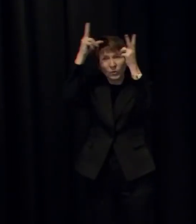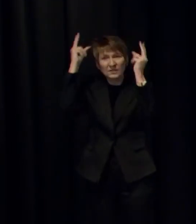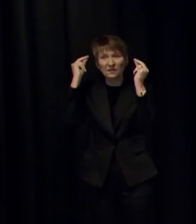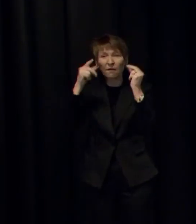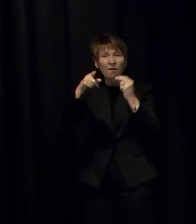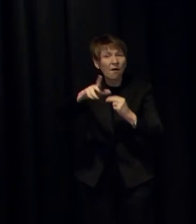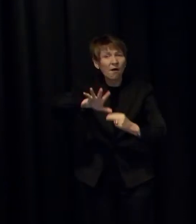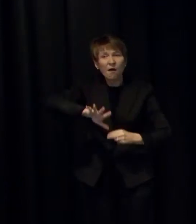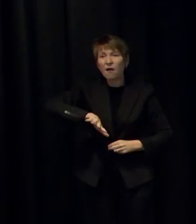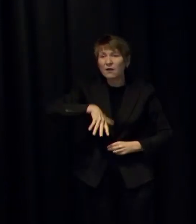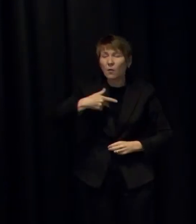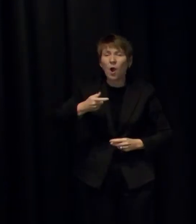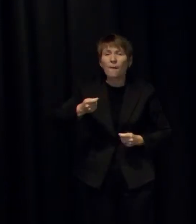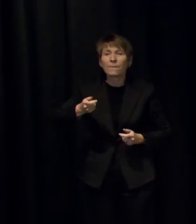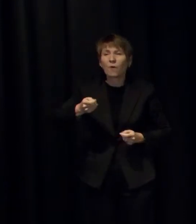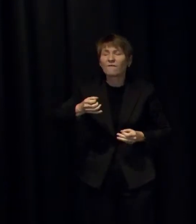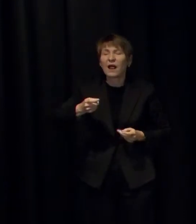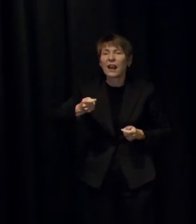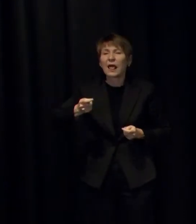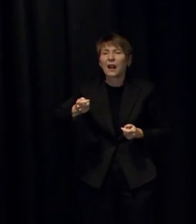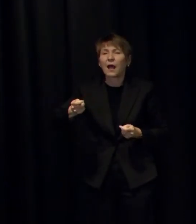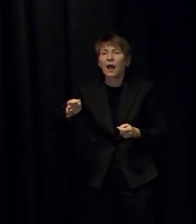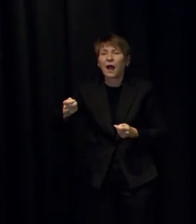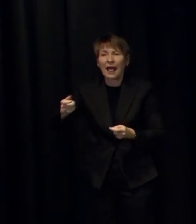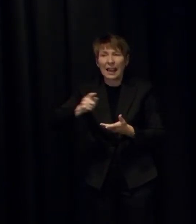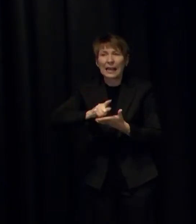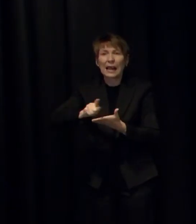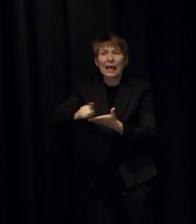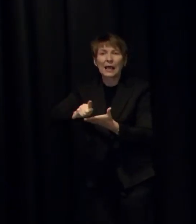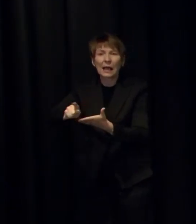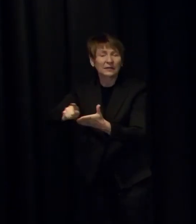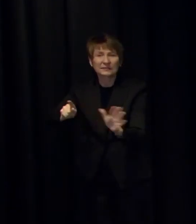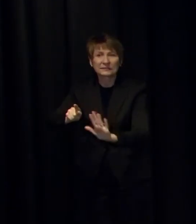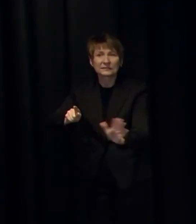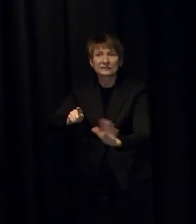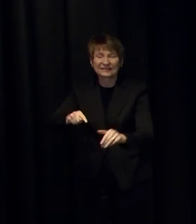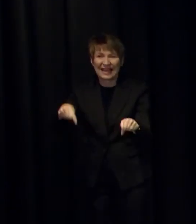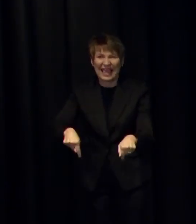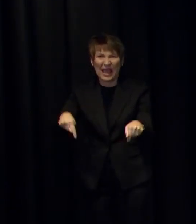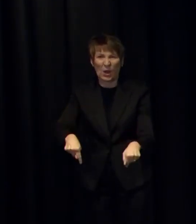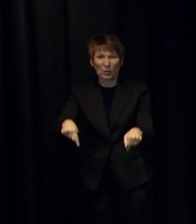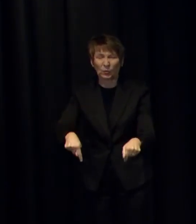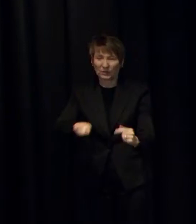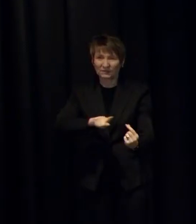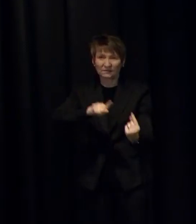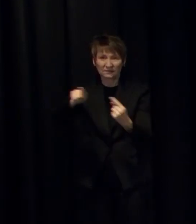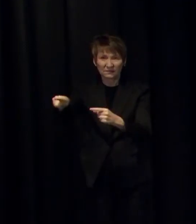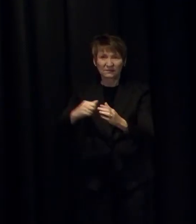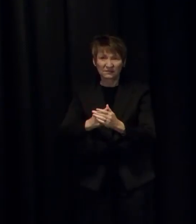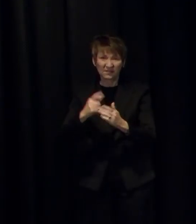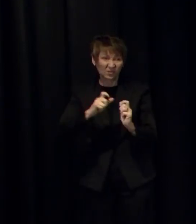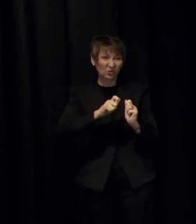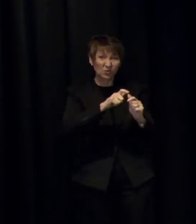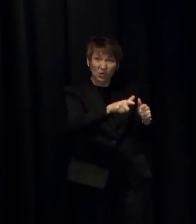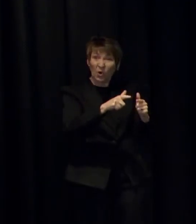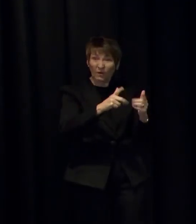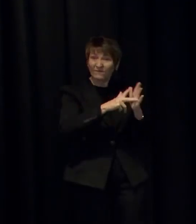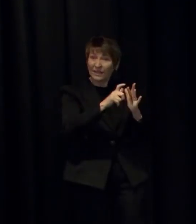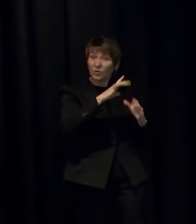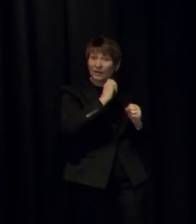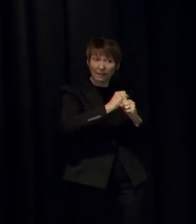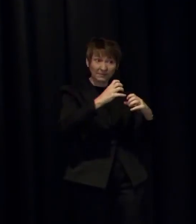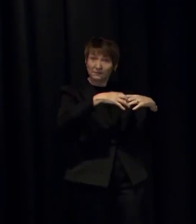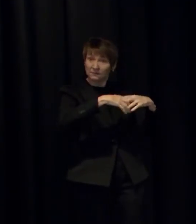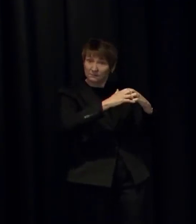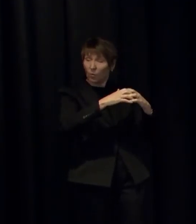into 2022 remaining vulnerable. Whether it's a GP, pharmacy, a state-run centre, or a pop-up or a mini-pop that you've